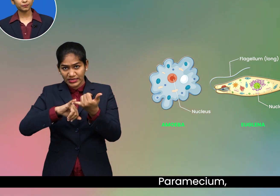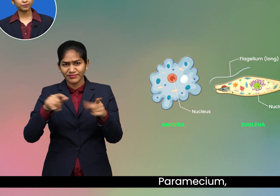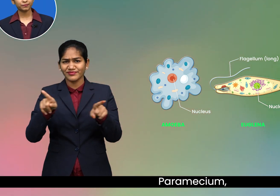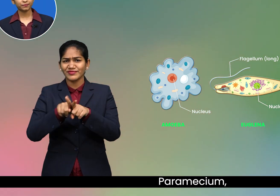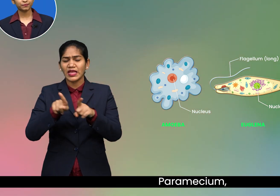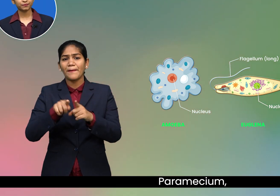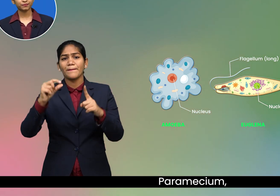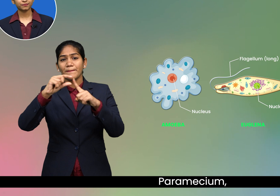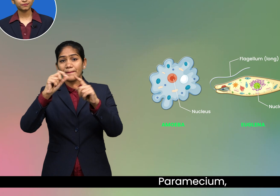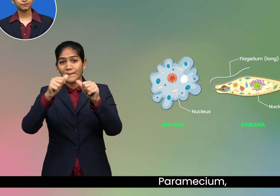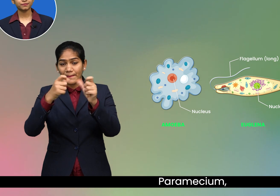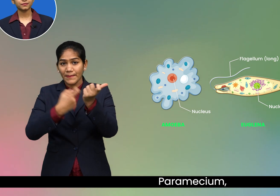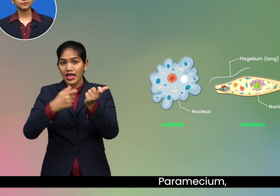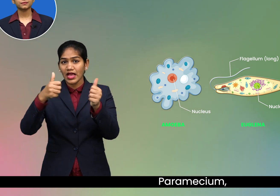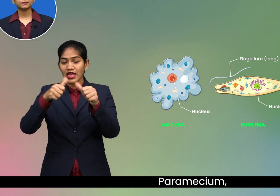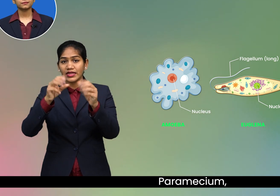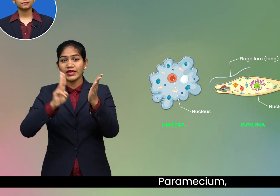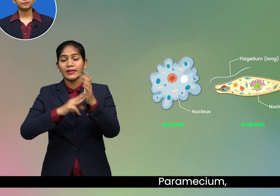paramecium,